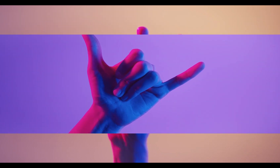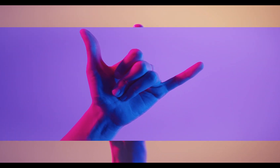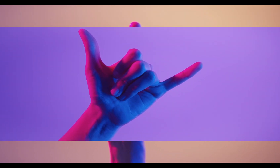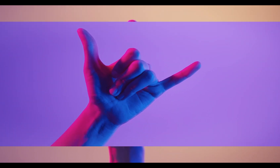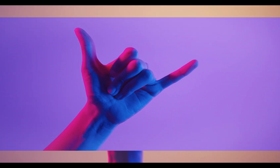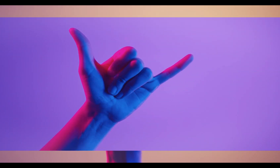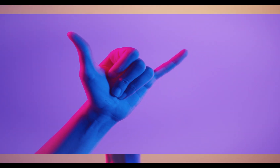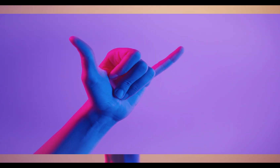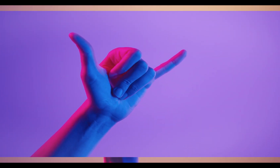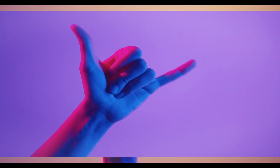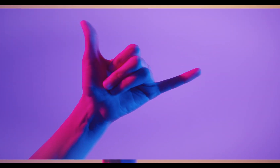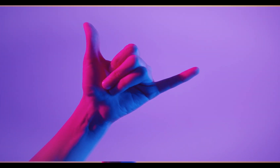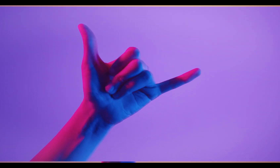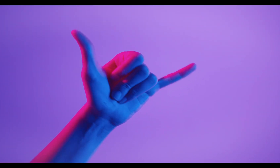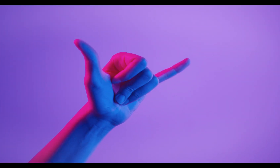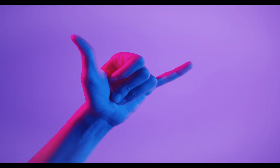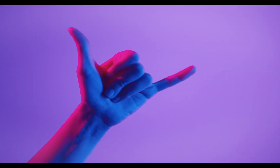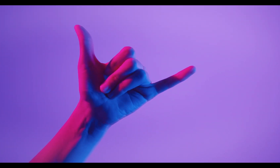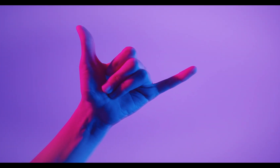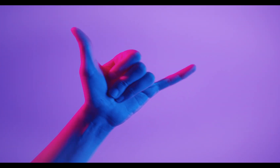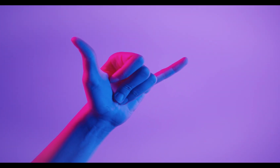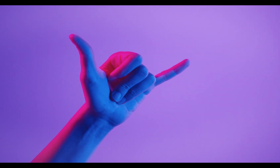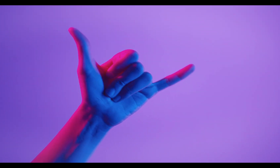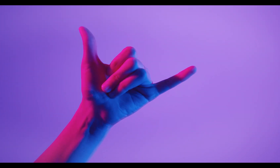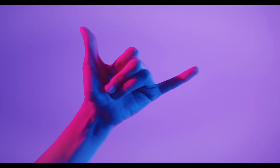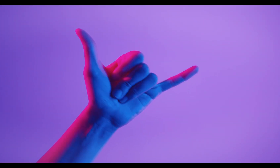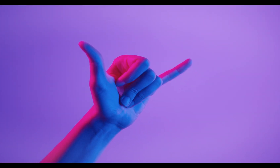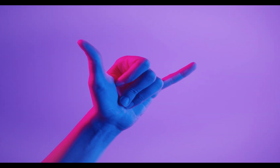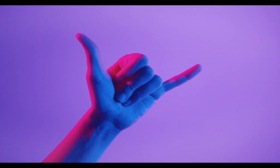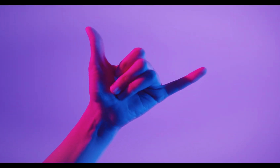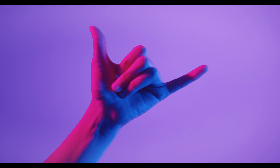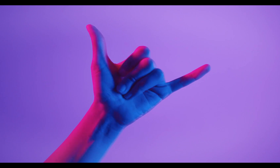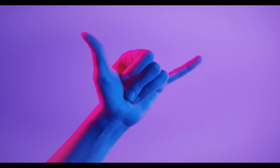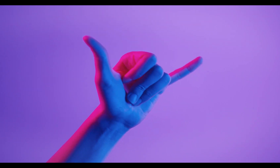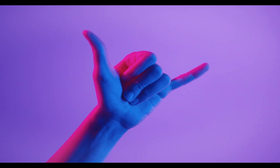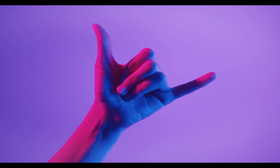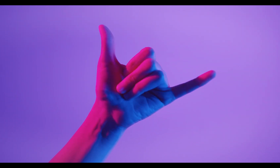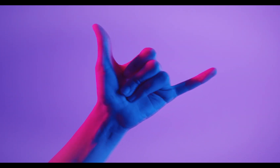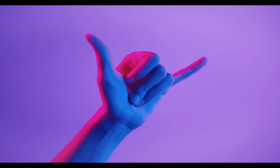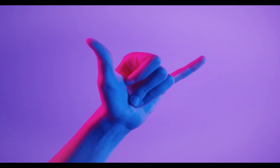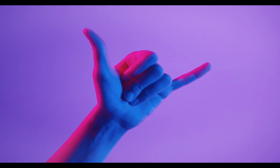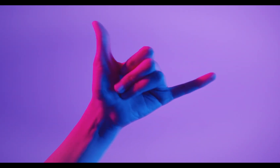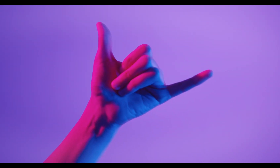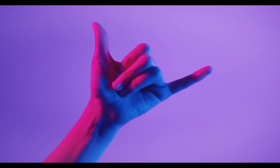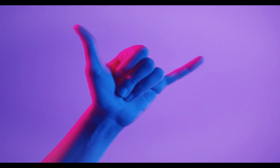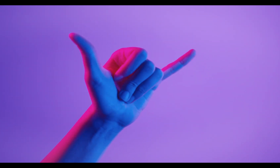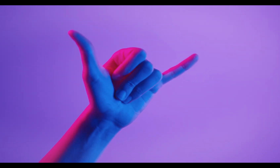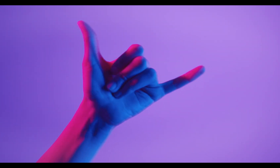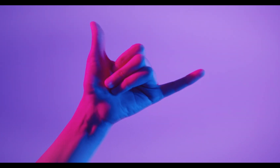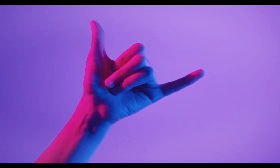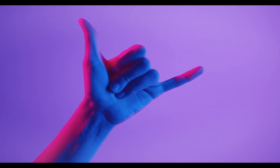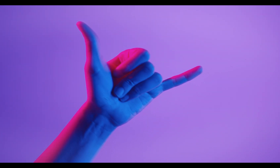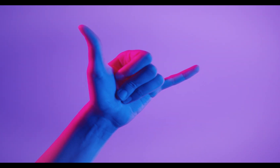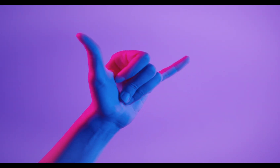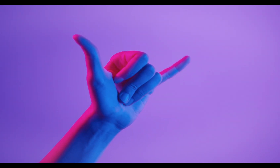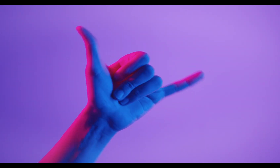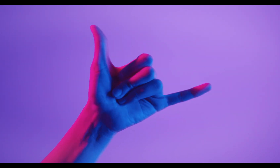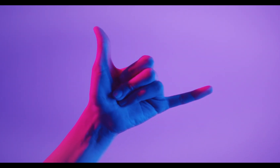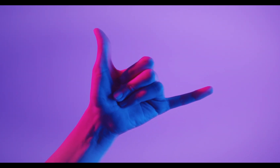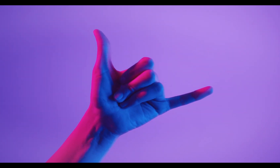goals. In summary, this video is a valuable source of information and inspiration on how to achieve success through the